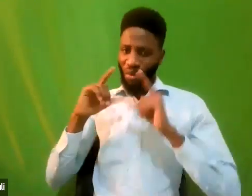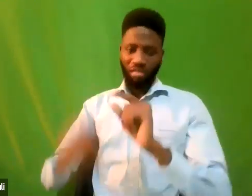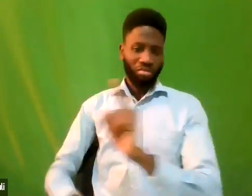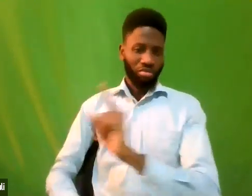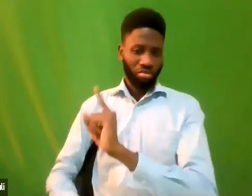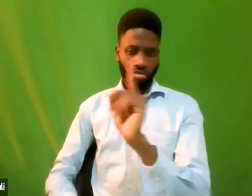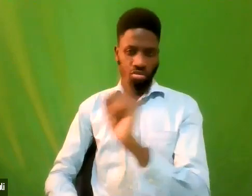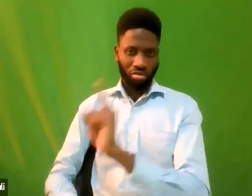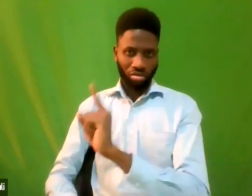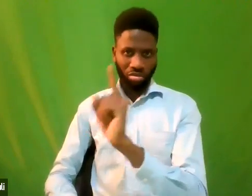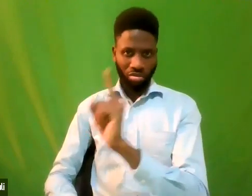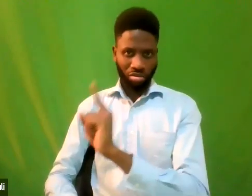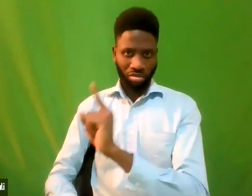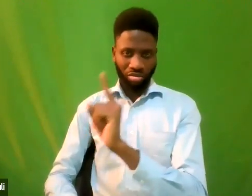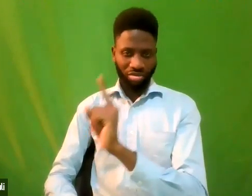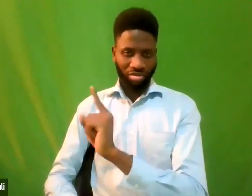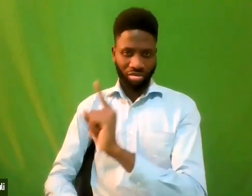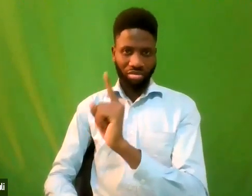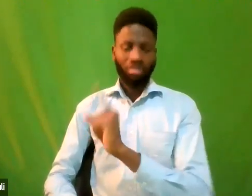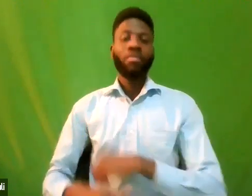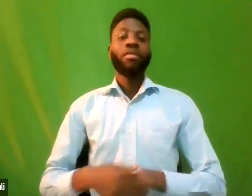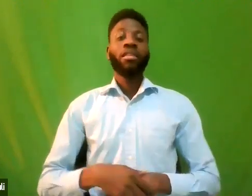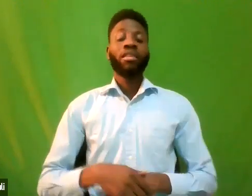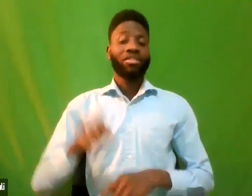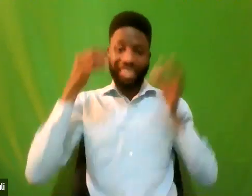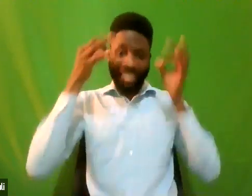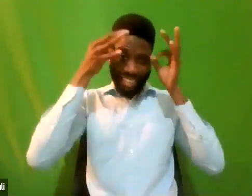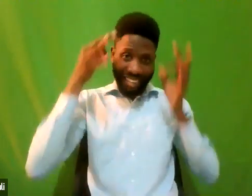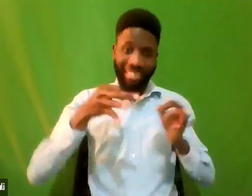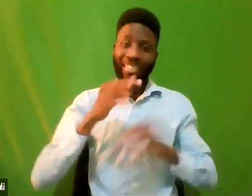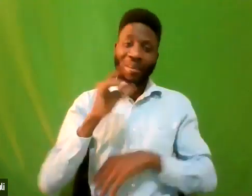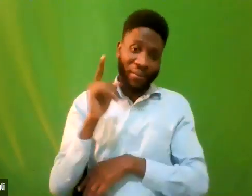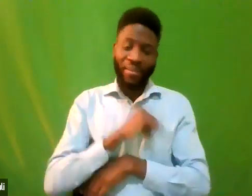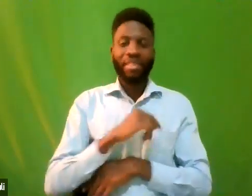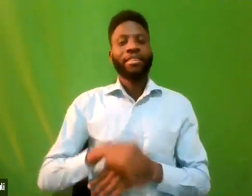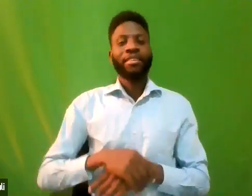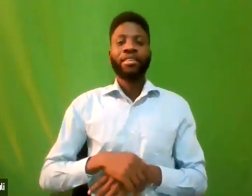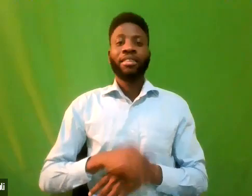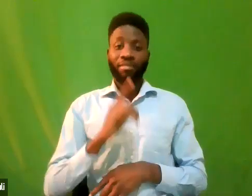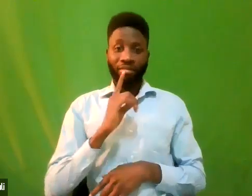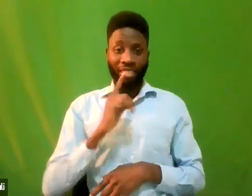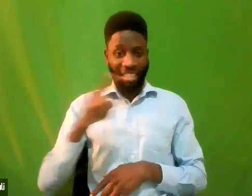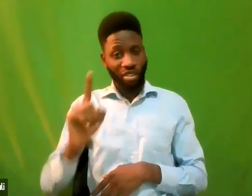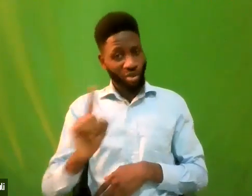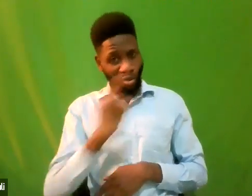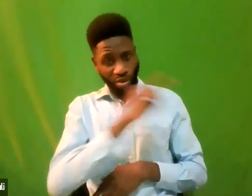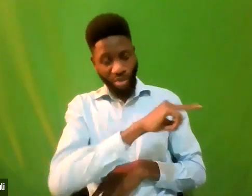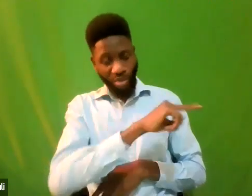this was a dictated decision. So go and face Ashura, give Ashura your points if